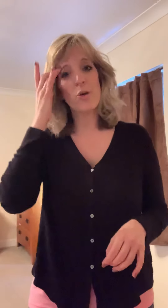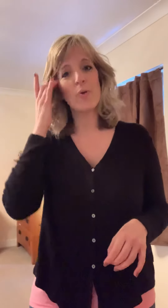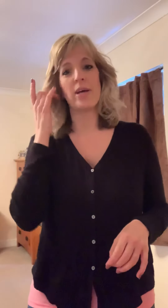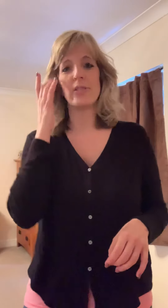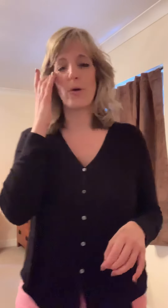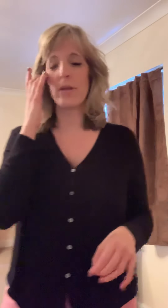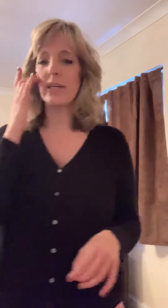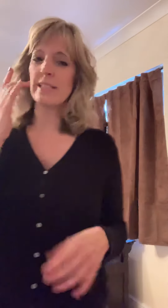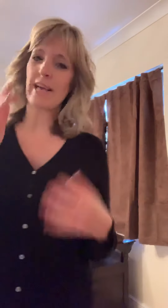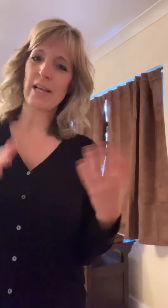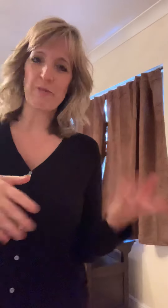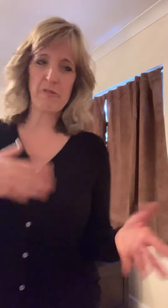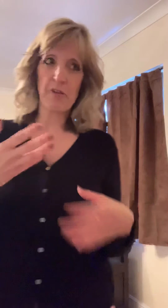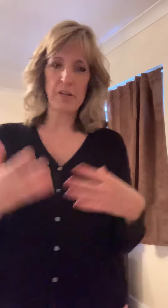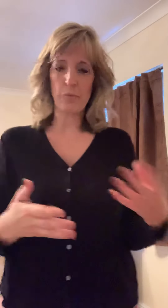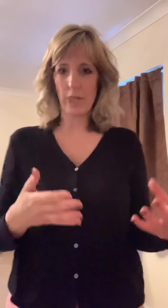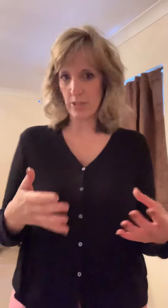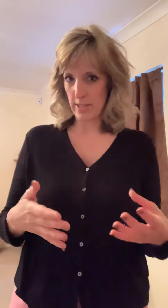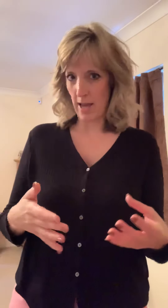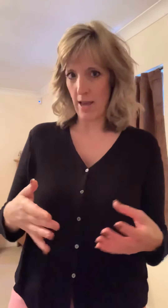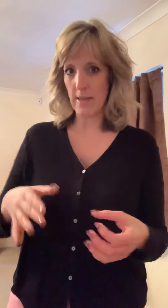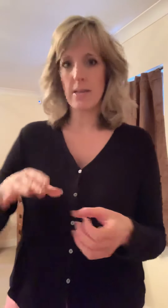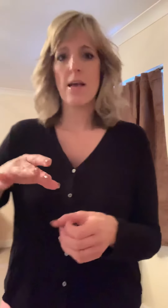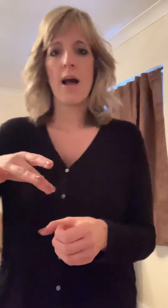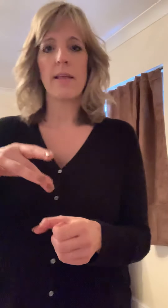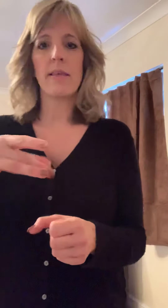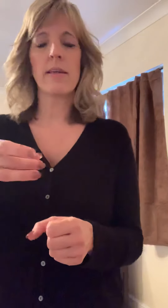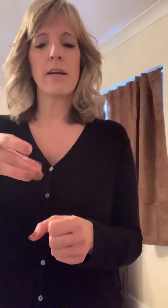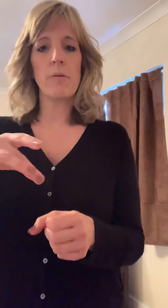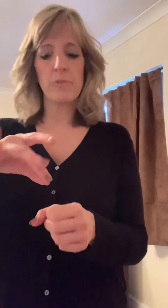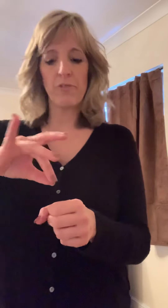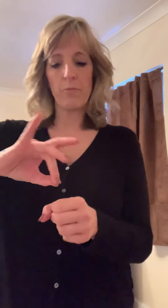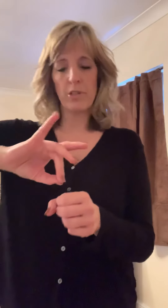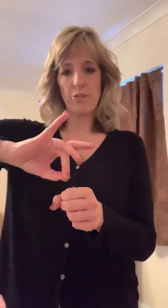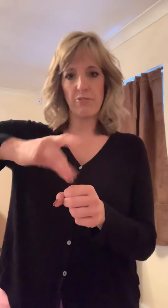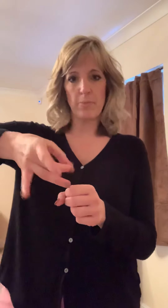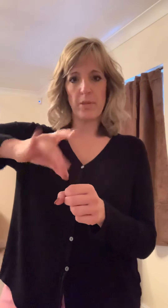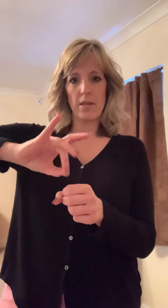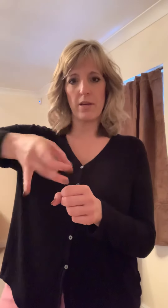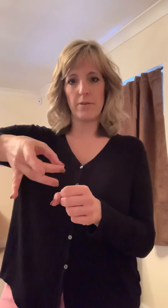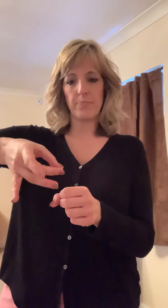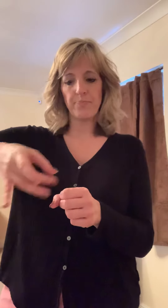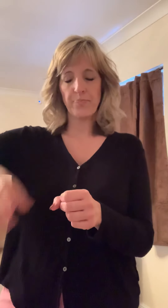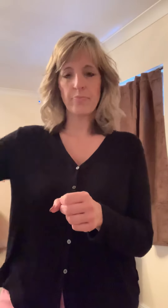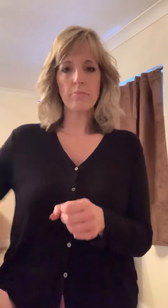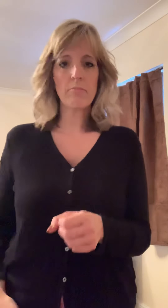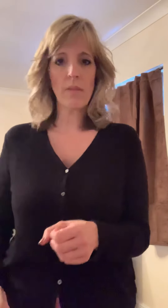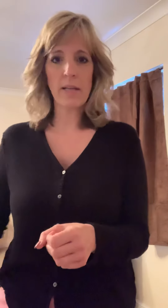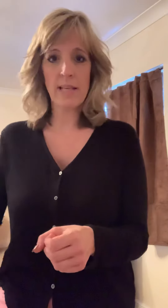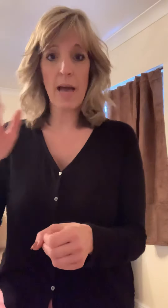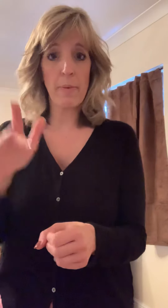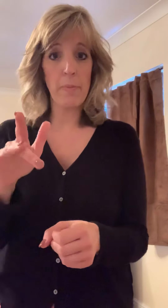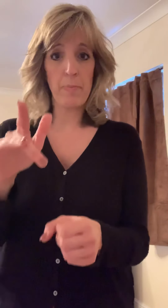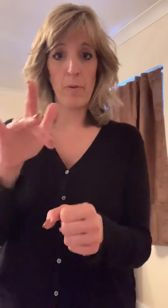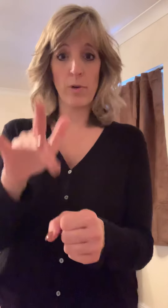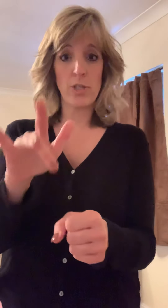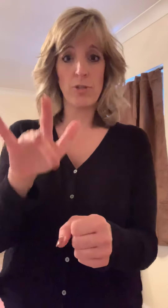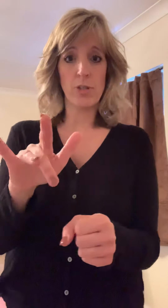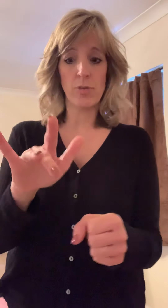soda. Soda is kind of a fun, weird sign. I think it comes from when you're flipping the tab up, but what you do is